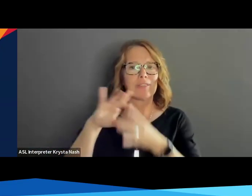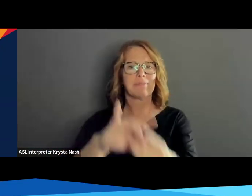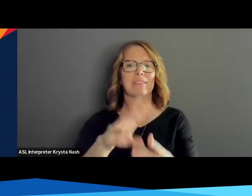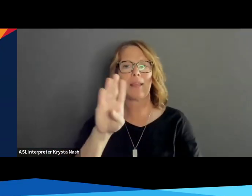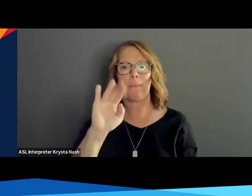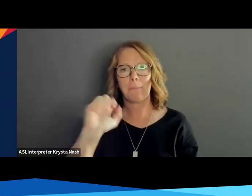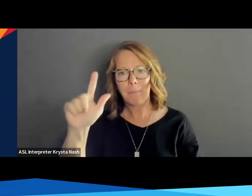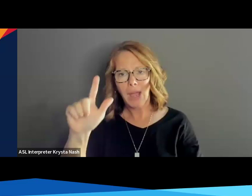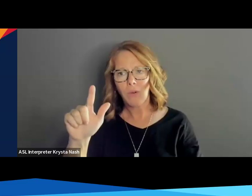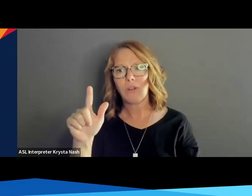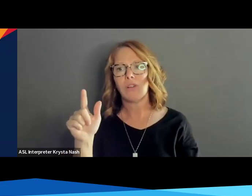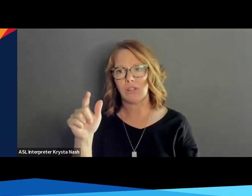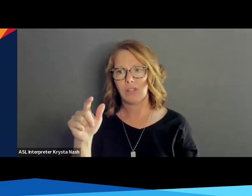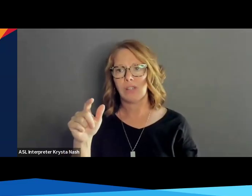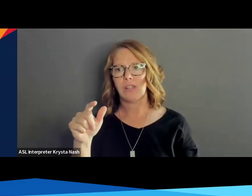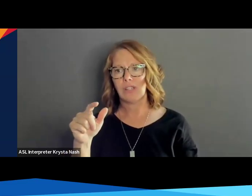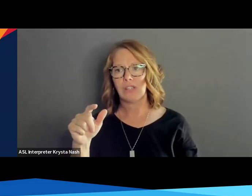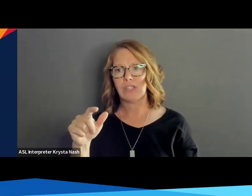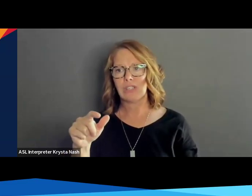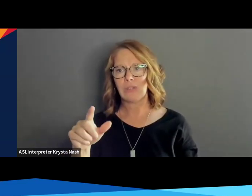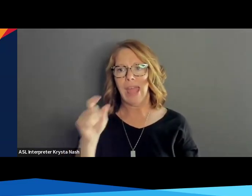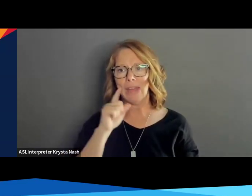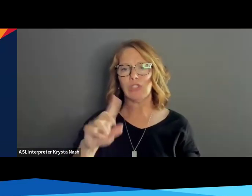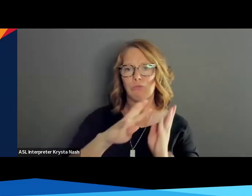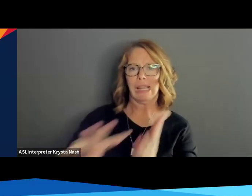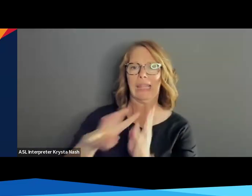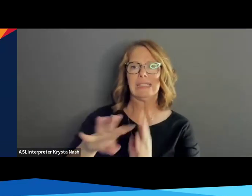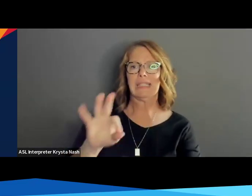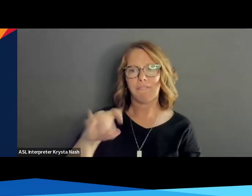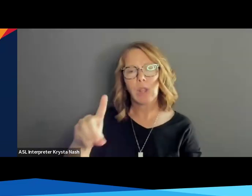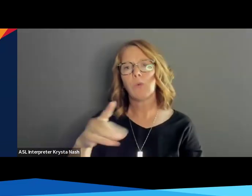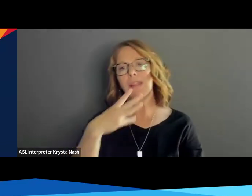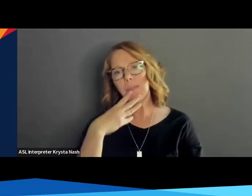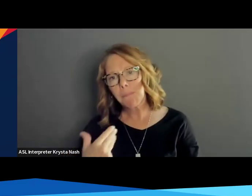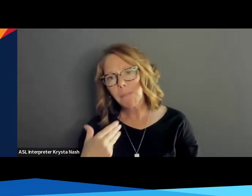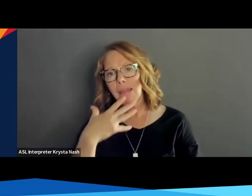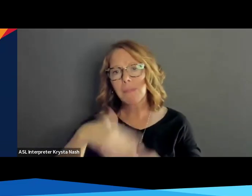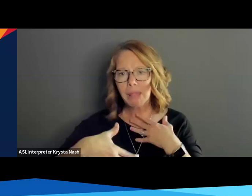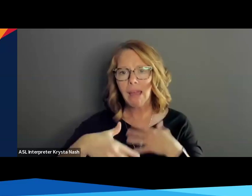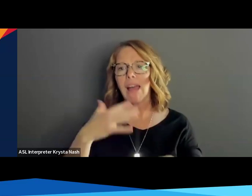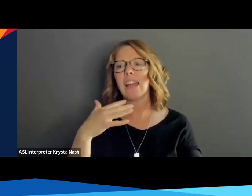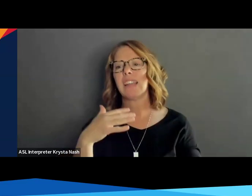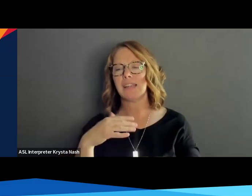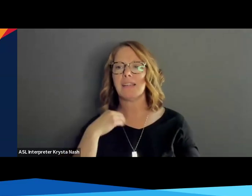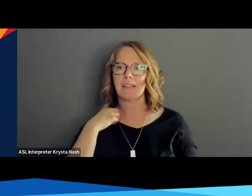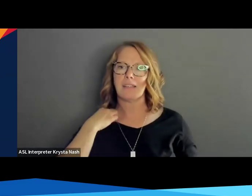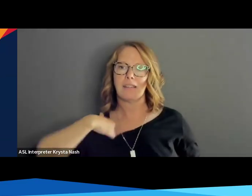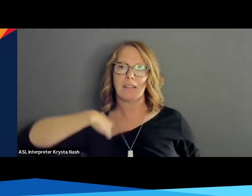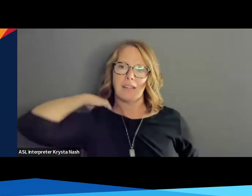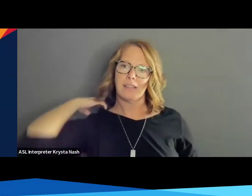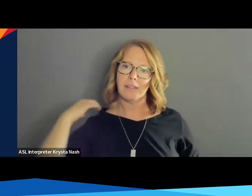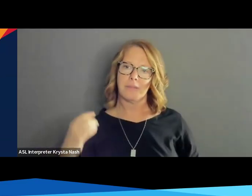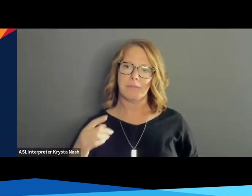you have to release that fluid that is the blood and the secretions from that bowel. So you need to have